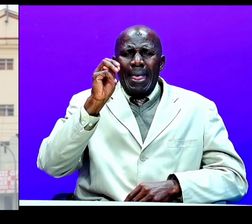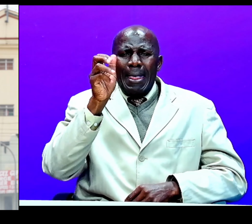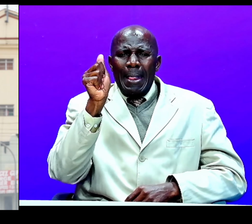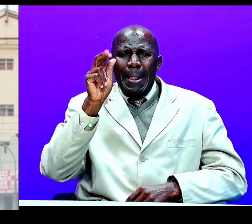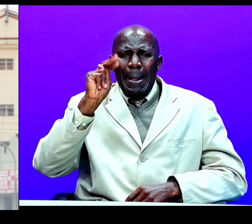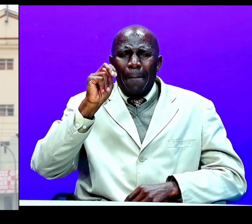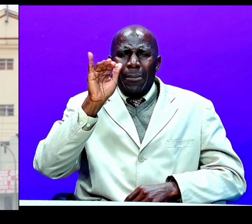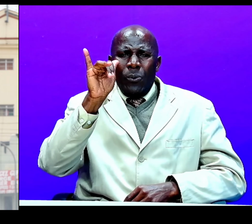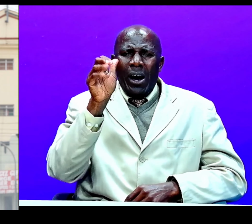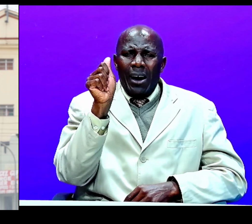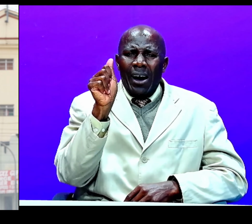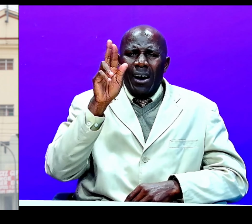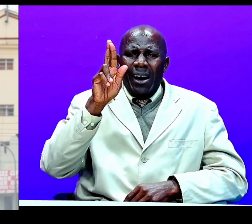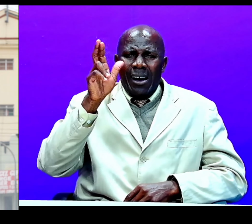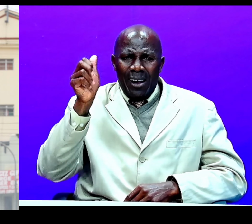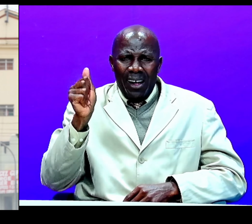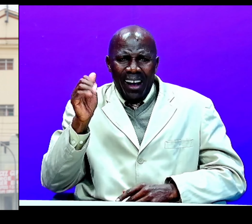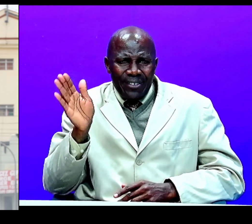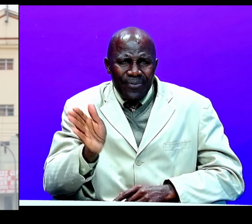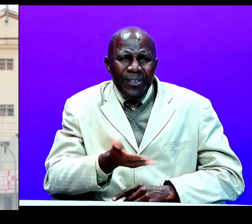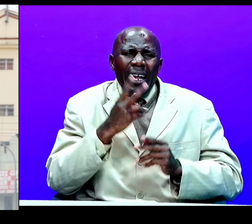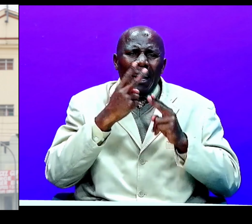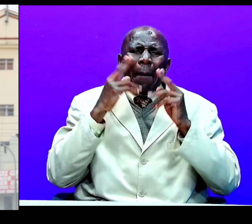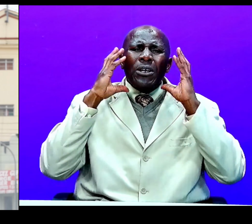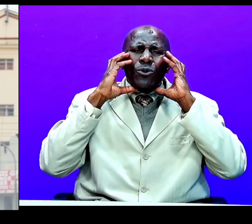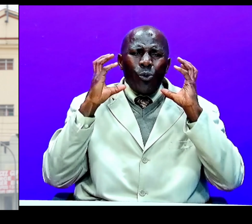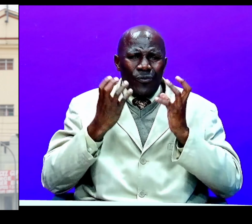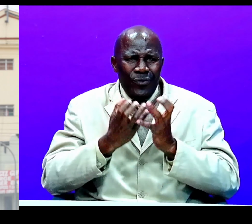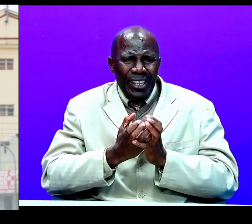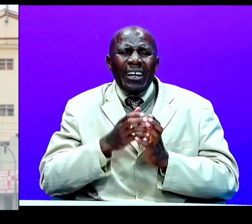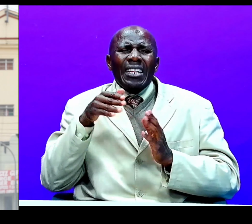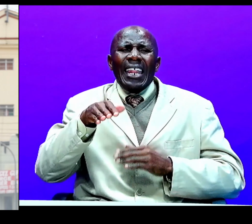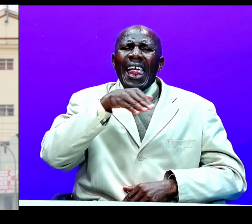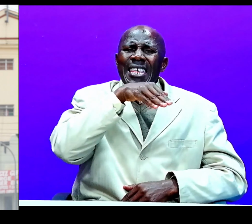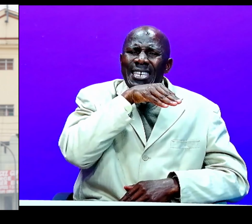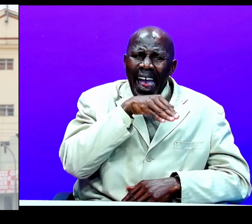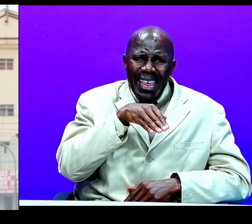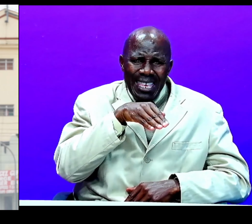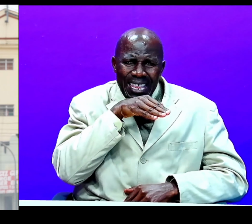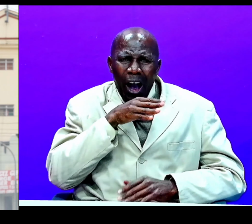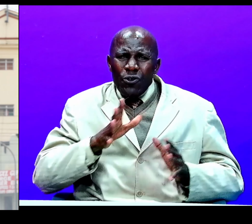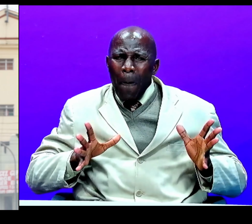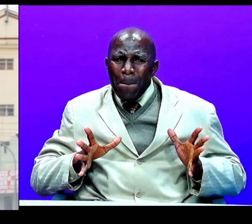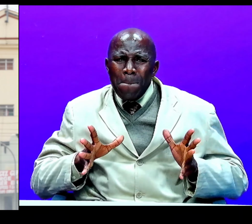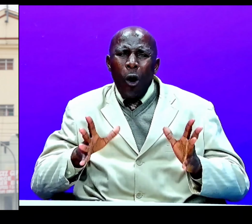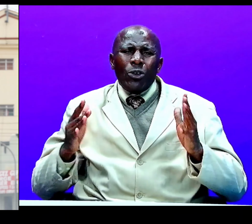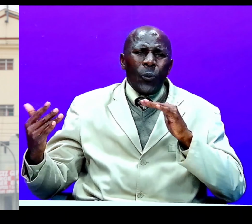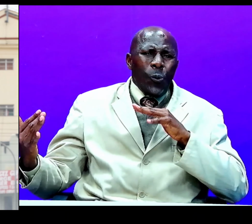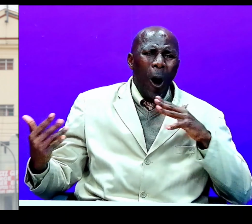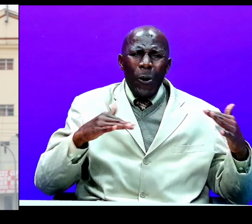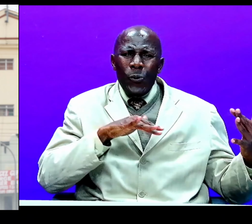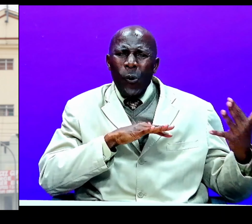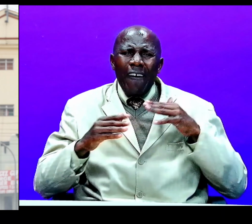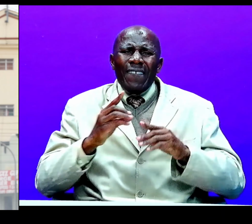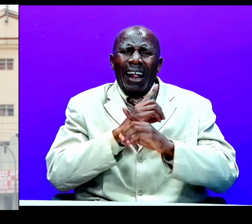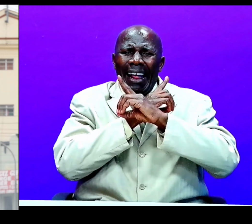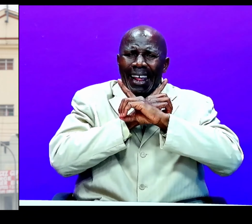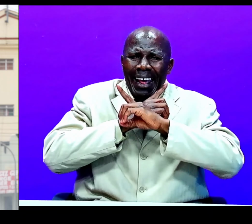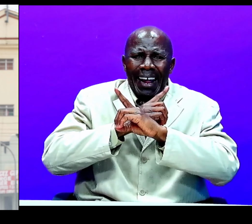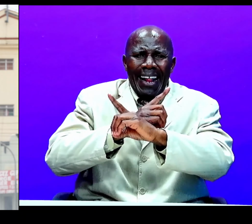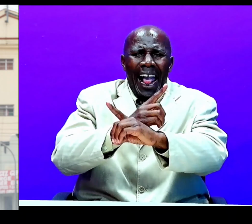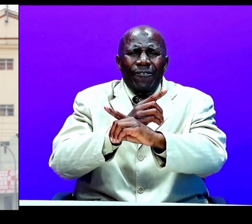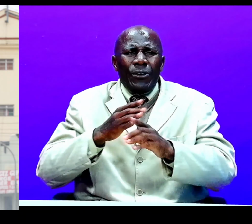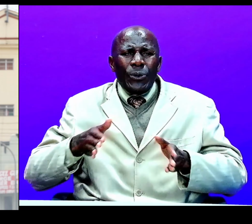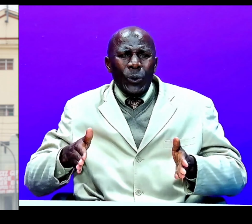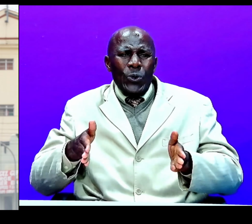faced brutality and detention. Their courage sparked a national movement that ultimately